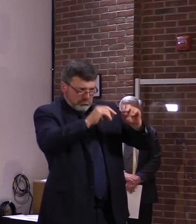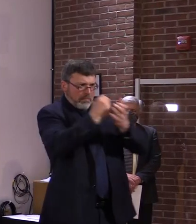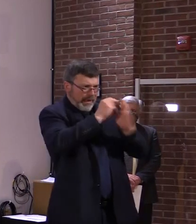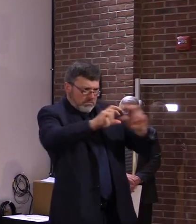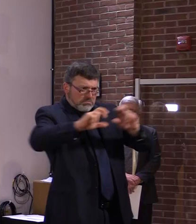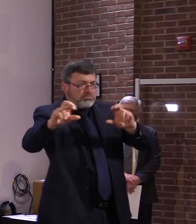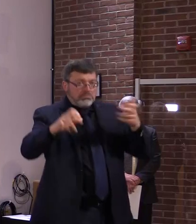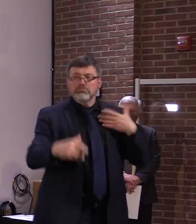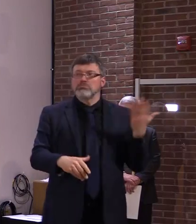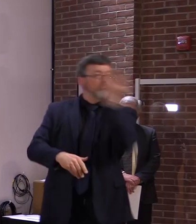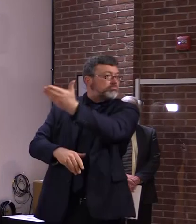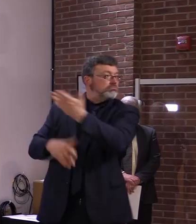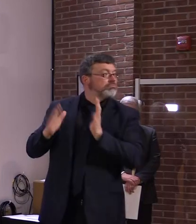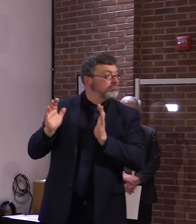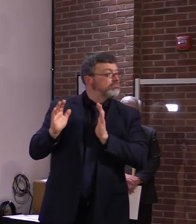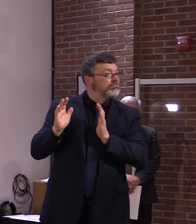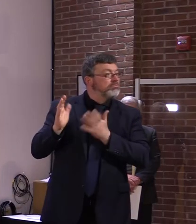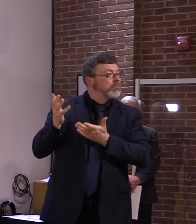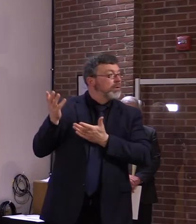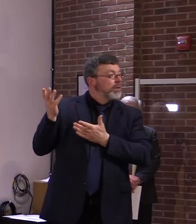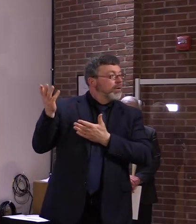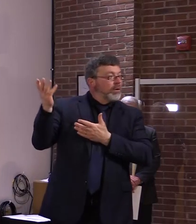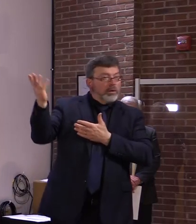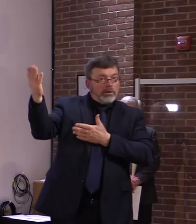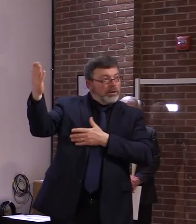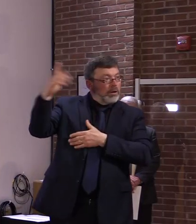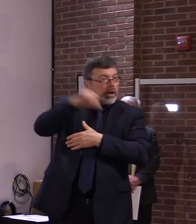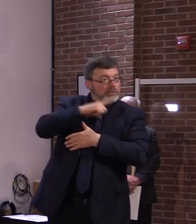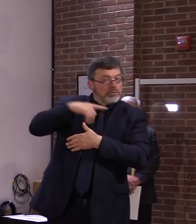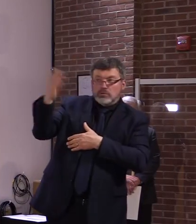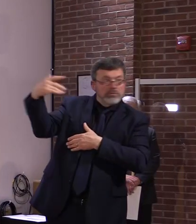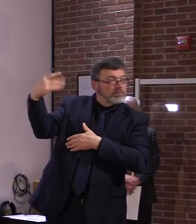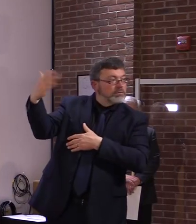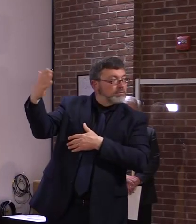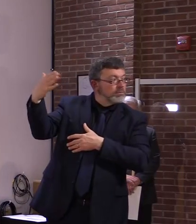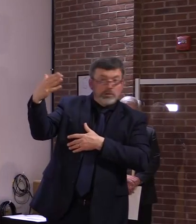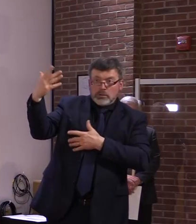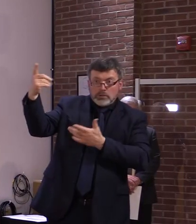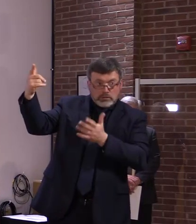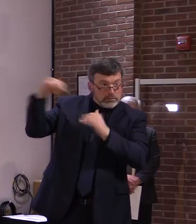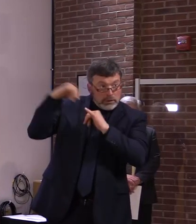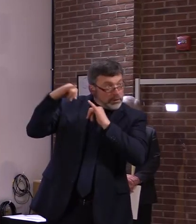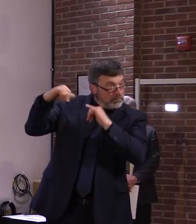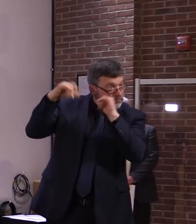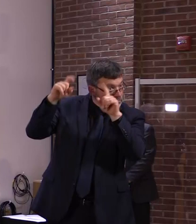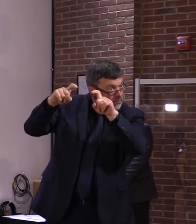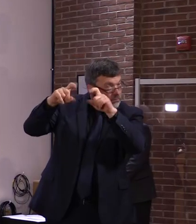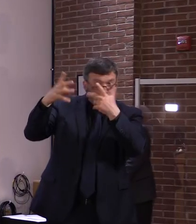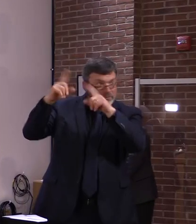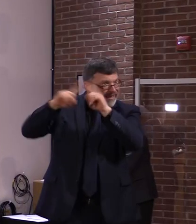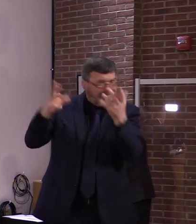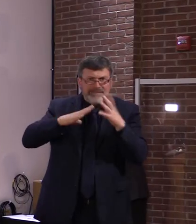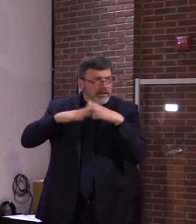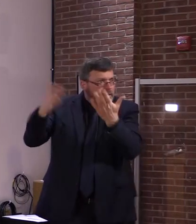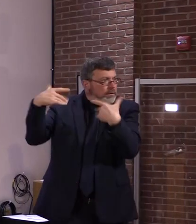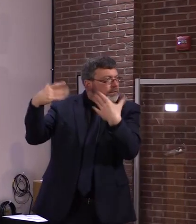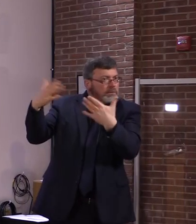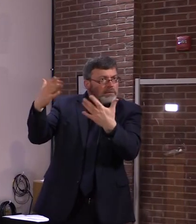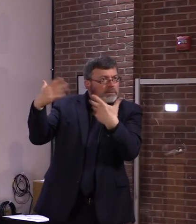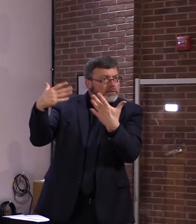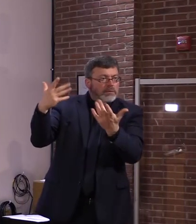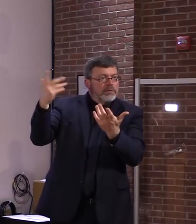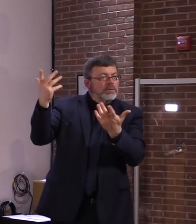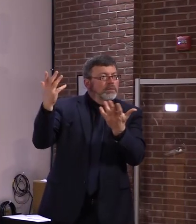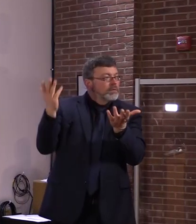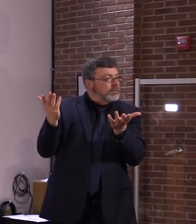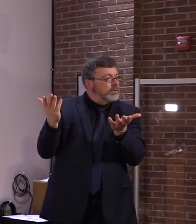which is incredible when you think about how far we've come over the last 4 years, but certainly over the last year when we